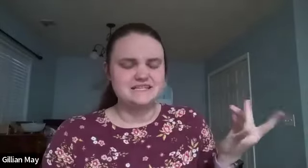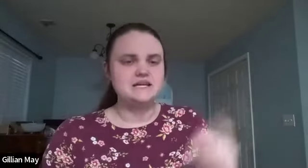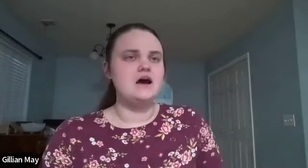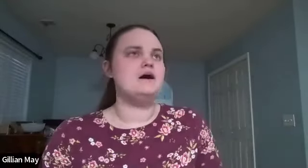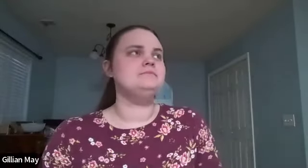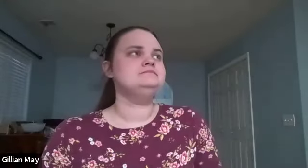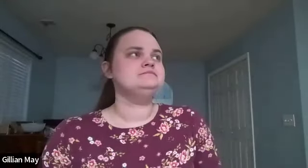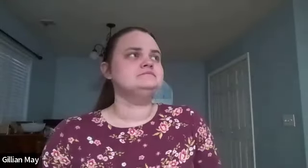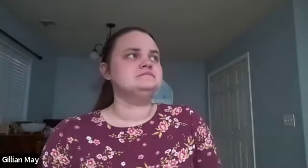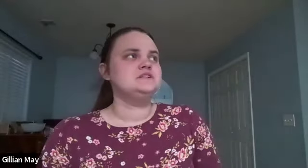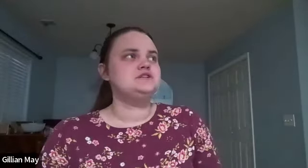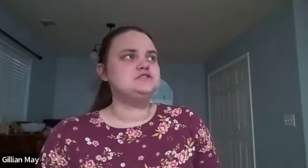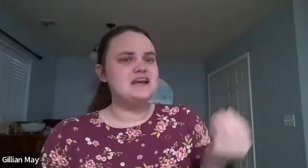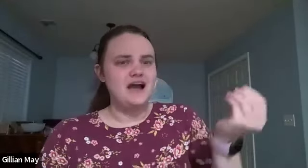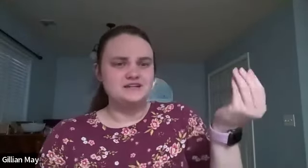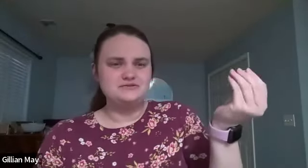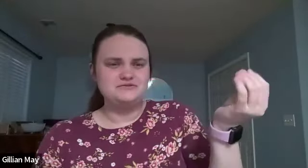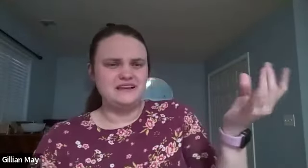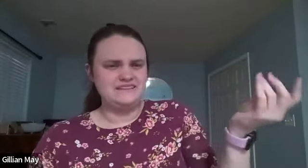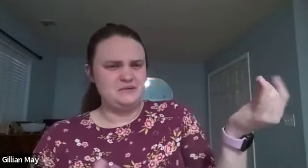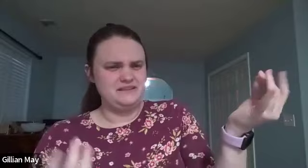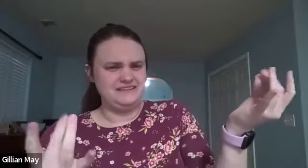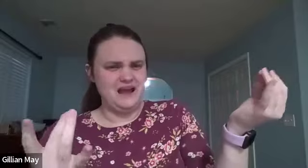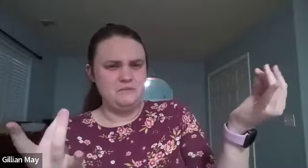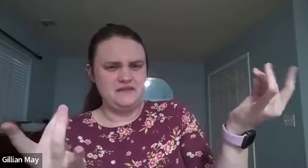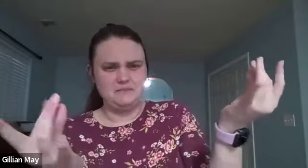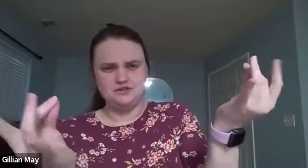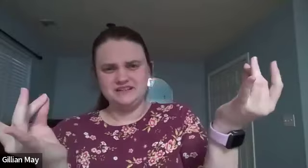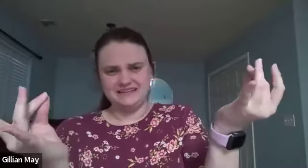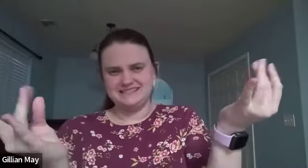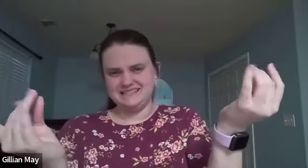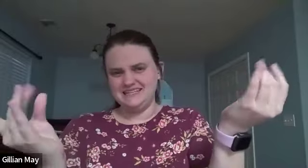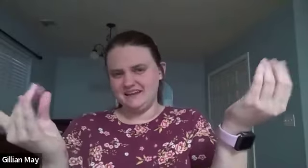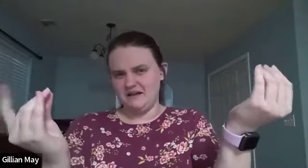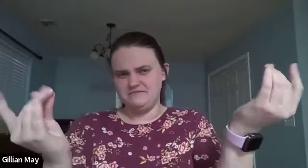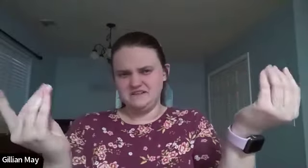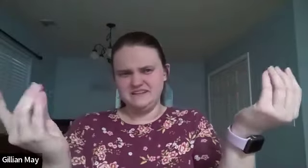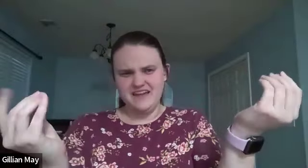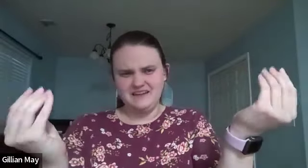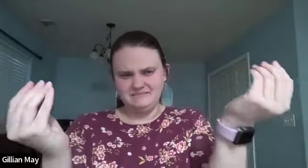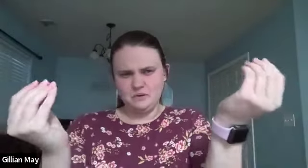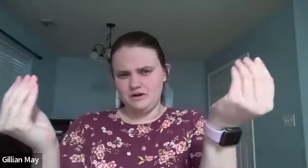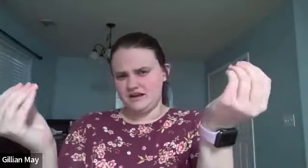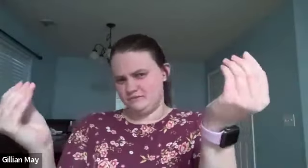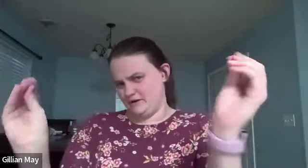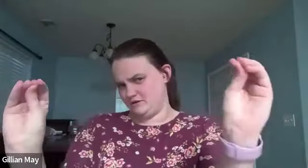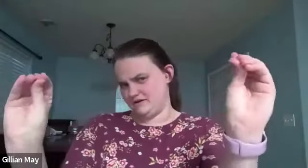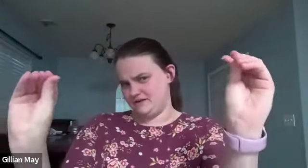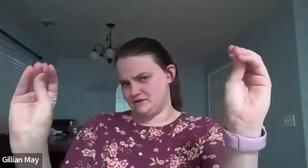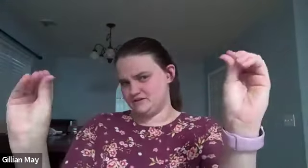sticky. Usually I do like, I'll be like, I'll make that motion like it's sticky, like I'm feeling that, or I'll kind of wiggle my fingers like